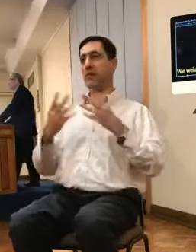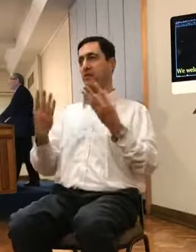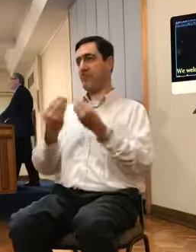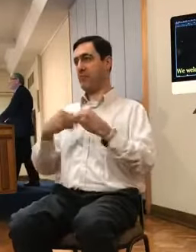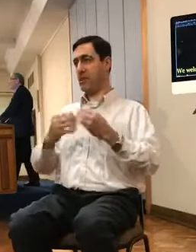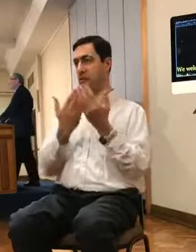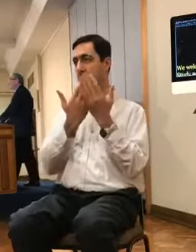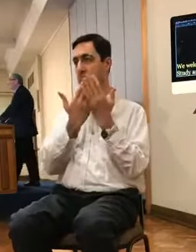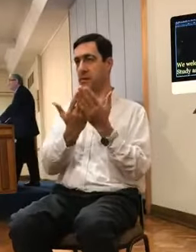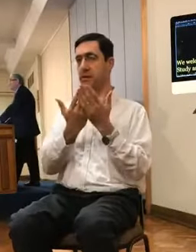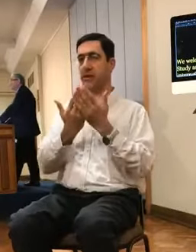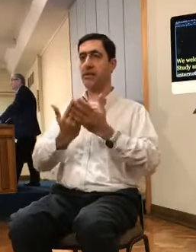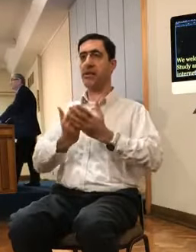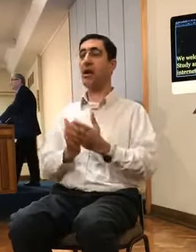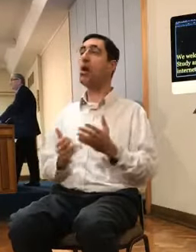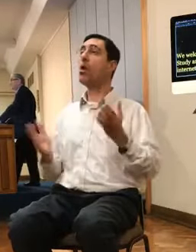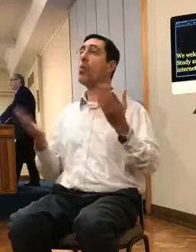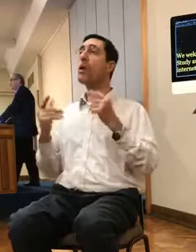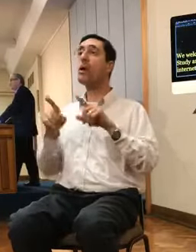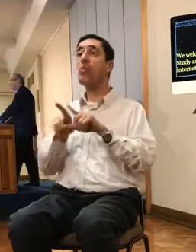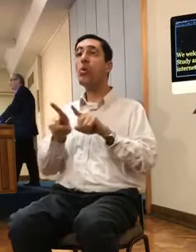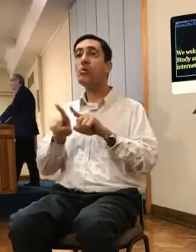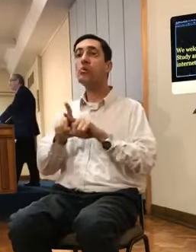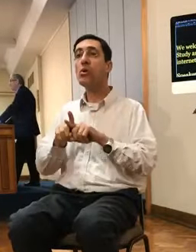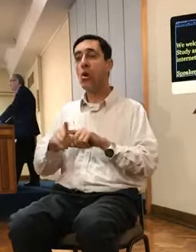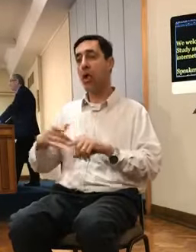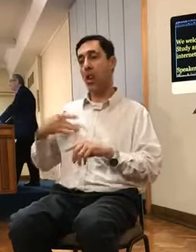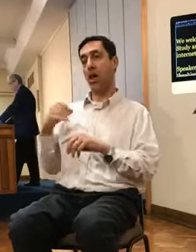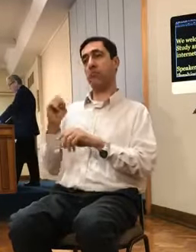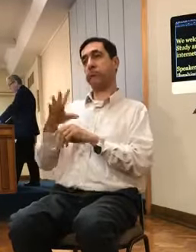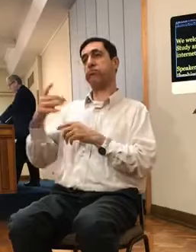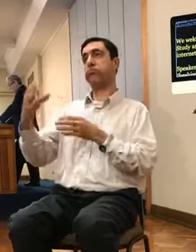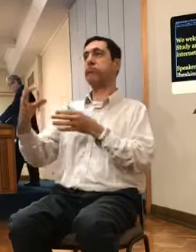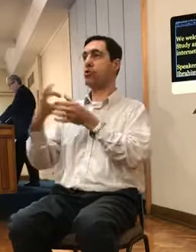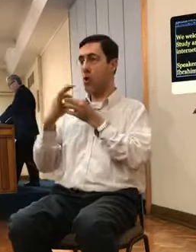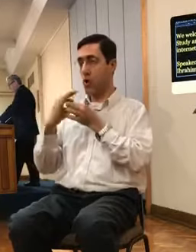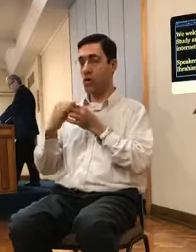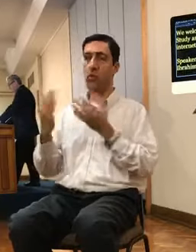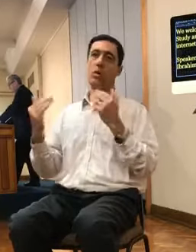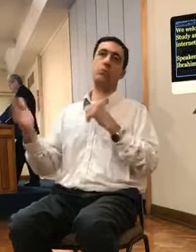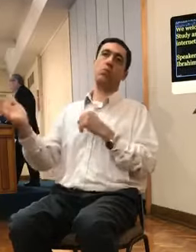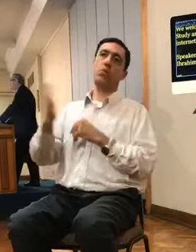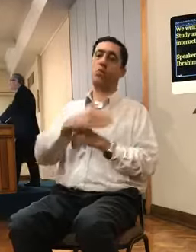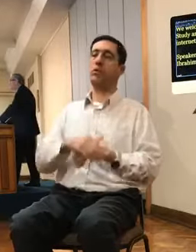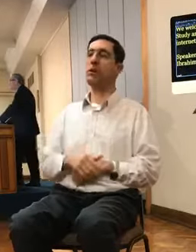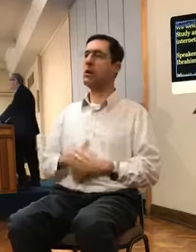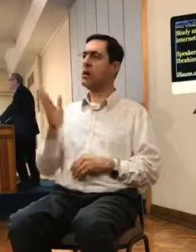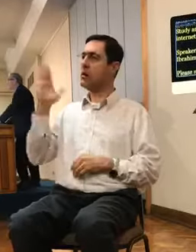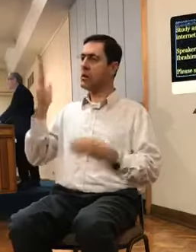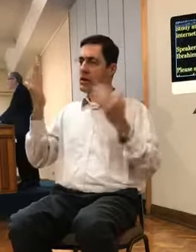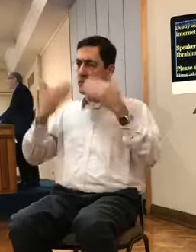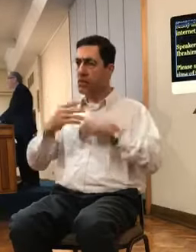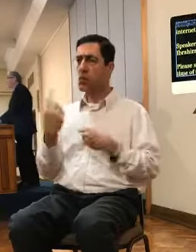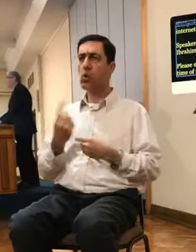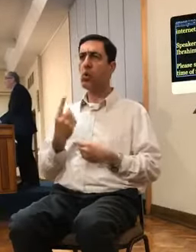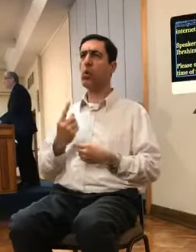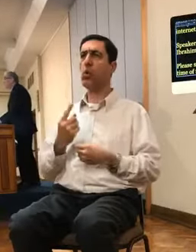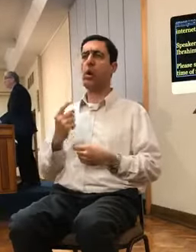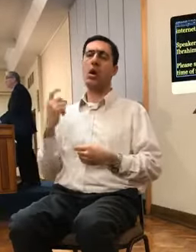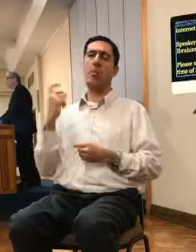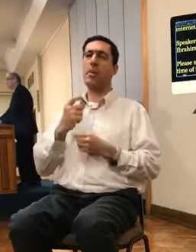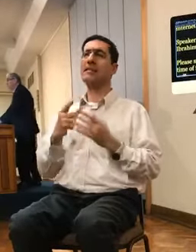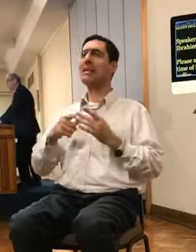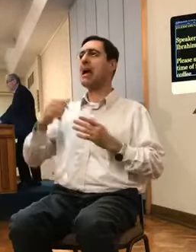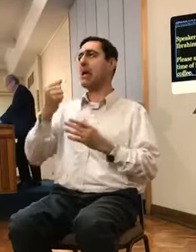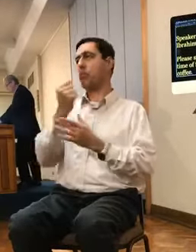Bible study, and to welcome also those who join us on live webcast. The preacher this evening is Pastor Ibrahim Mohammed,